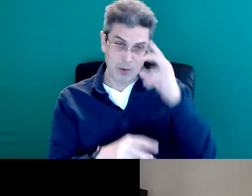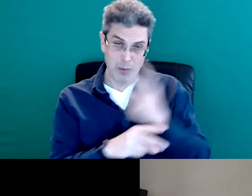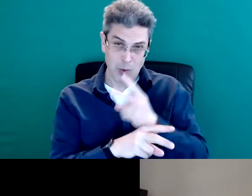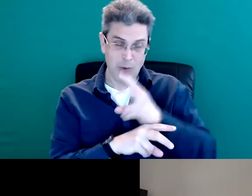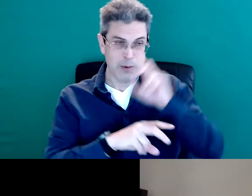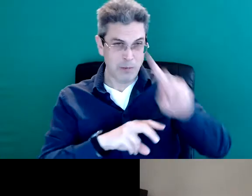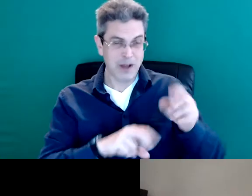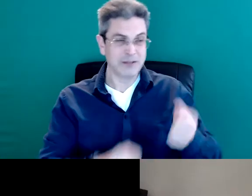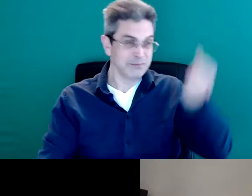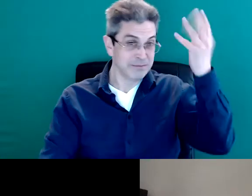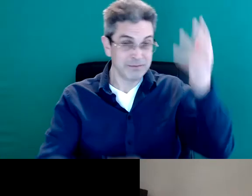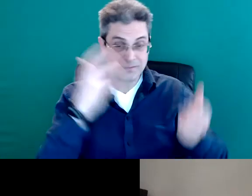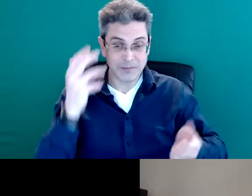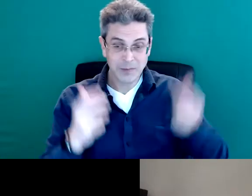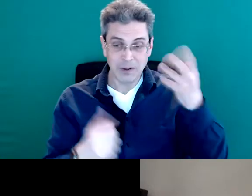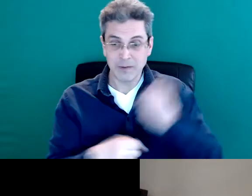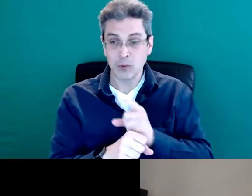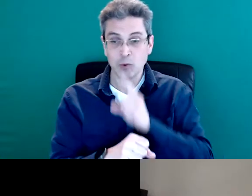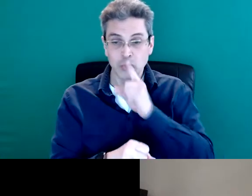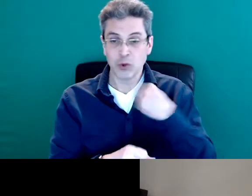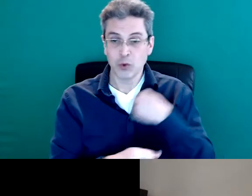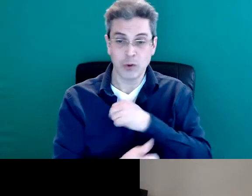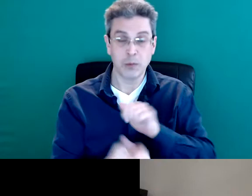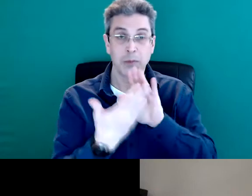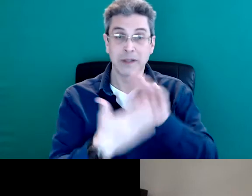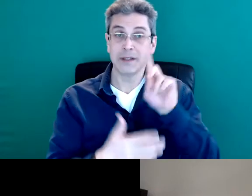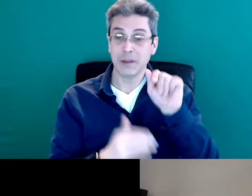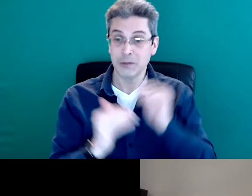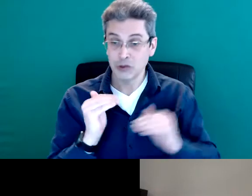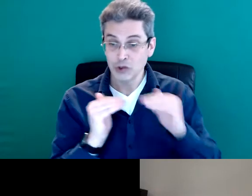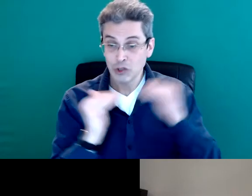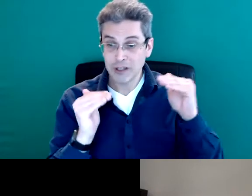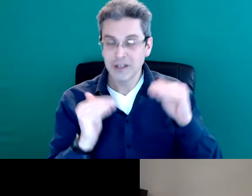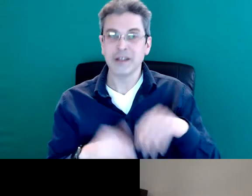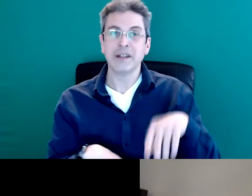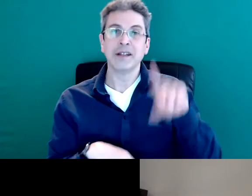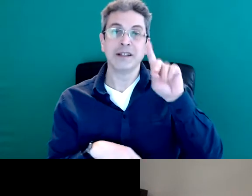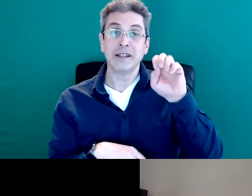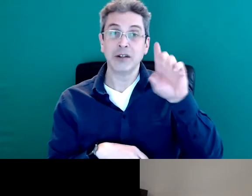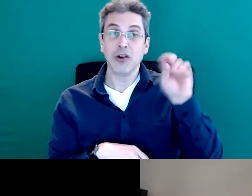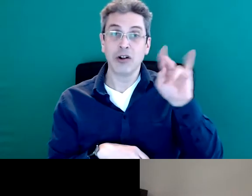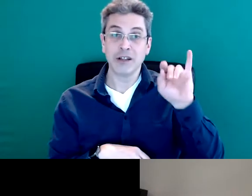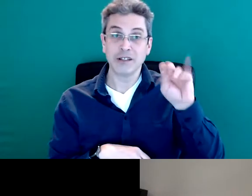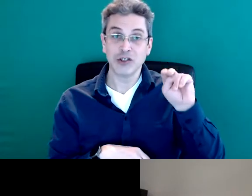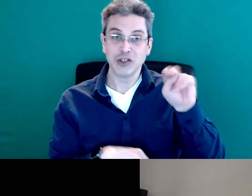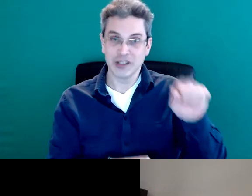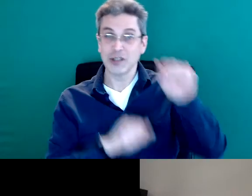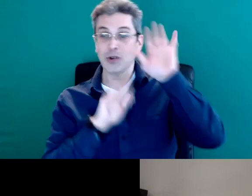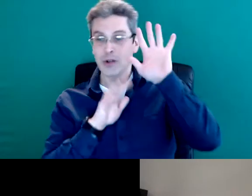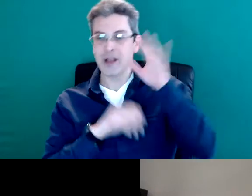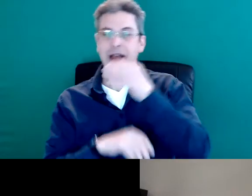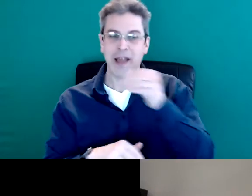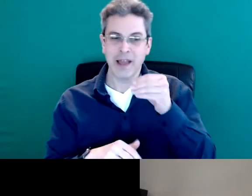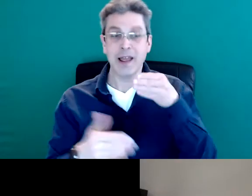justice, decolonization, and anti-Black racism. Thank you. So before I introduce you to our special guests, I would also like to thank